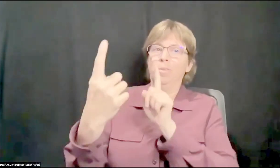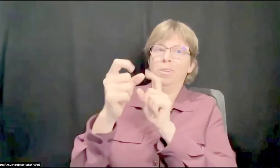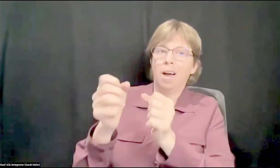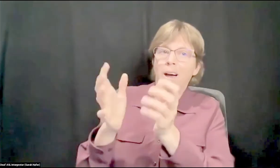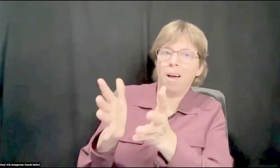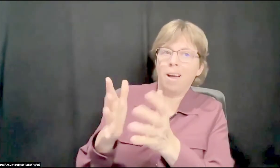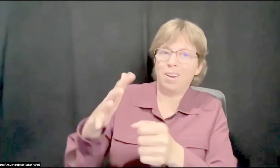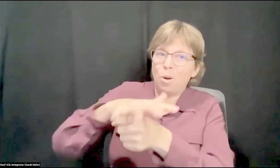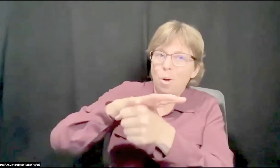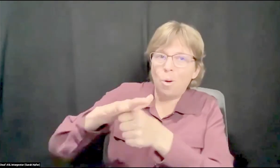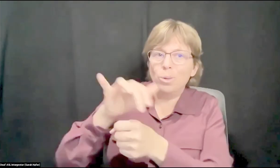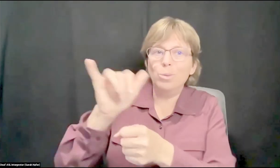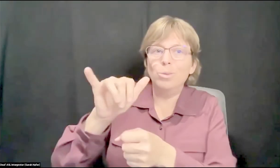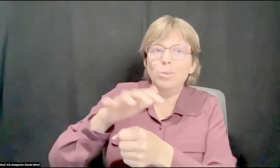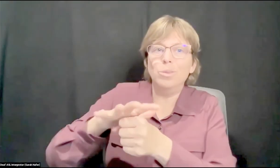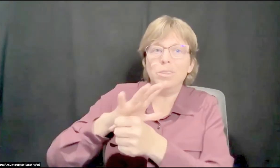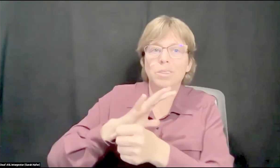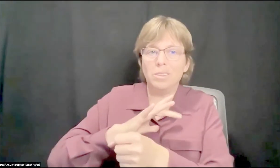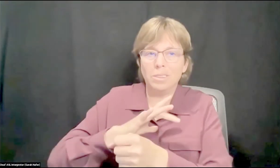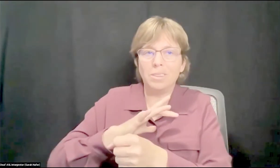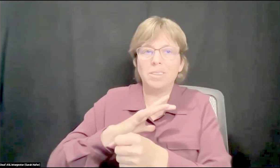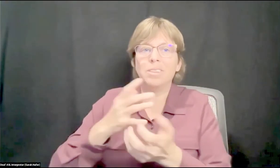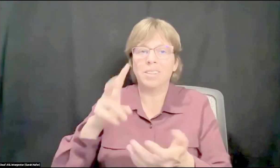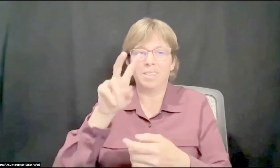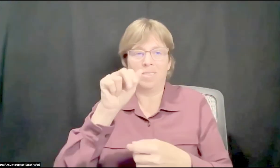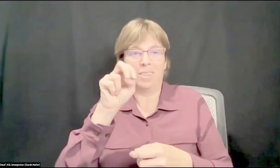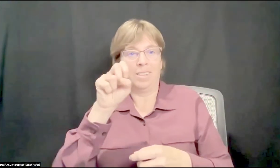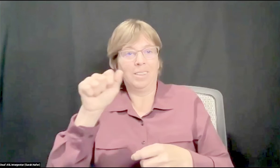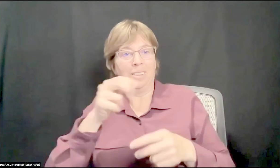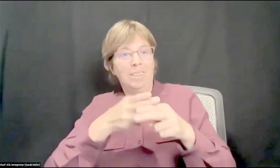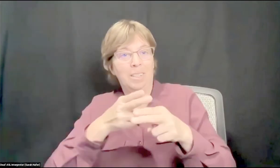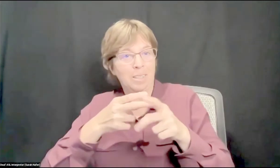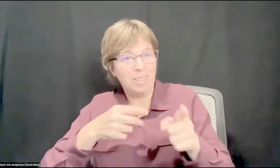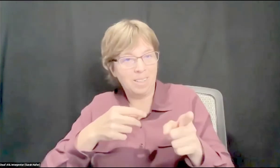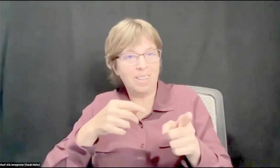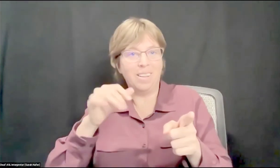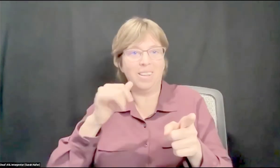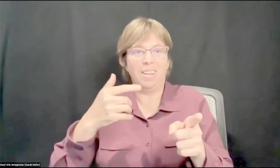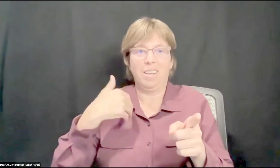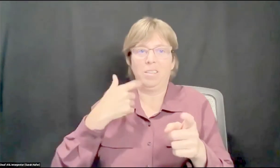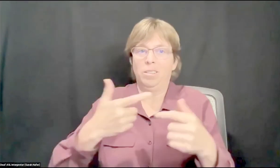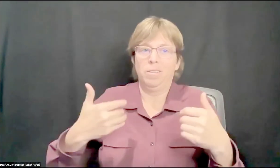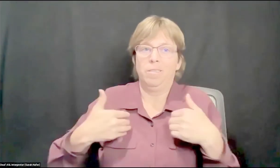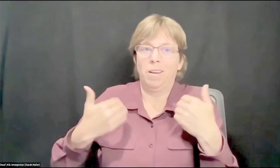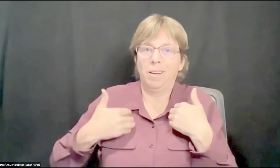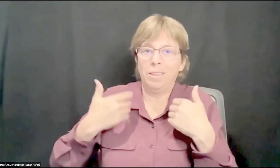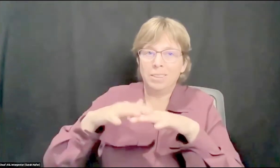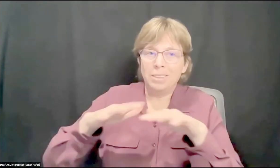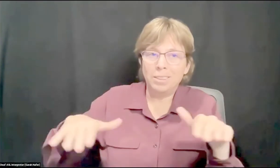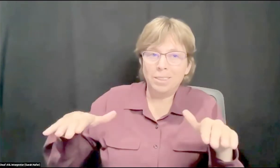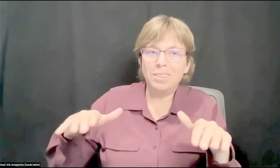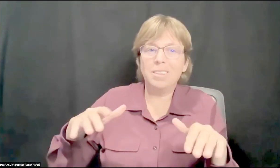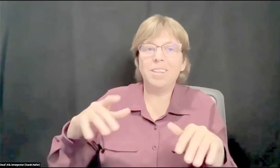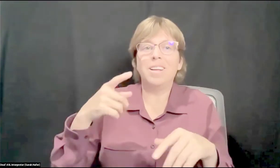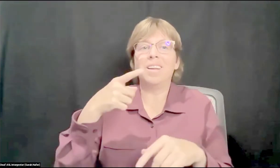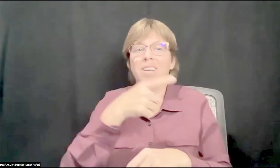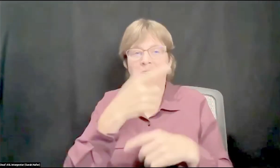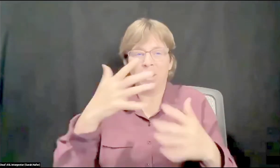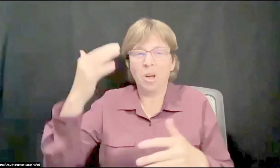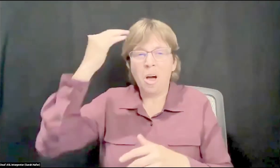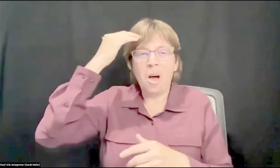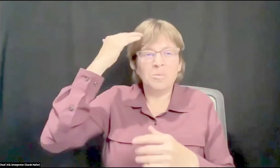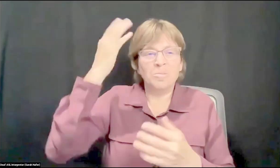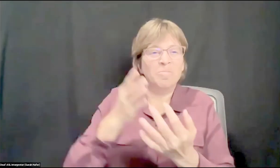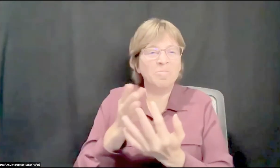has young children and has navigated some of the programs that exist for her young kids,